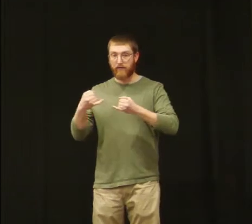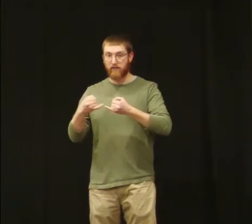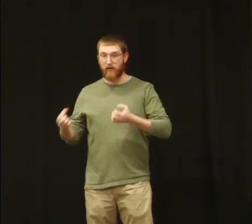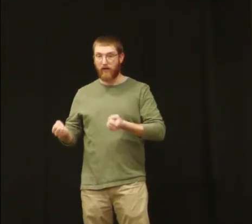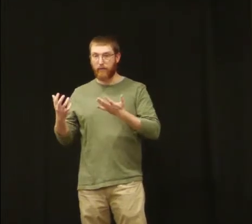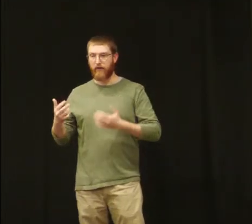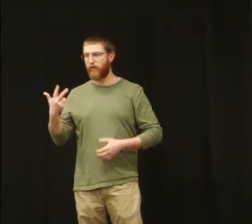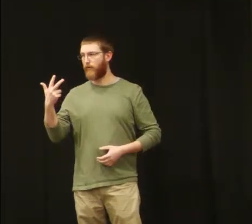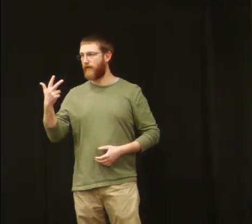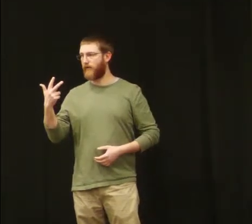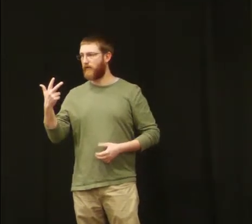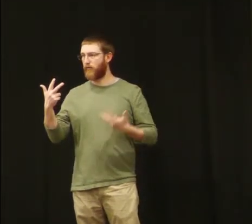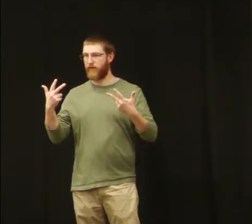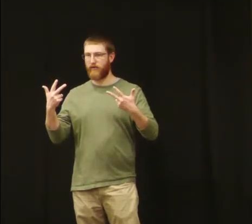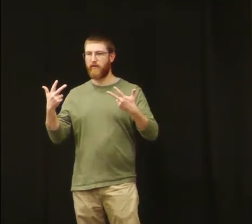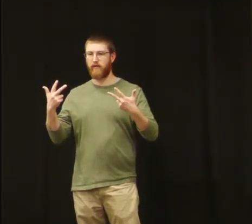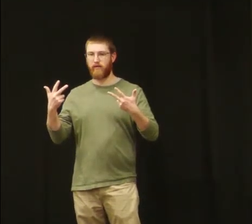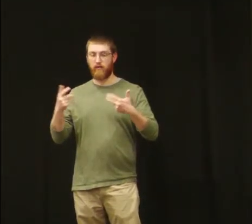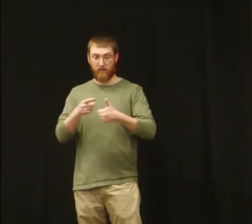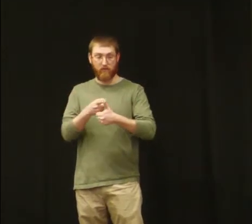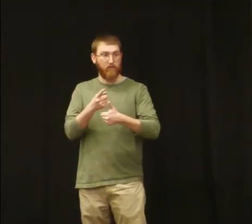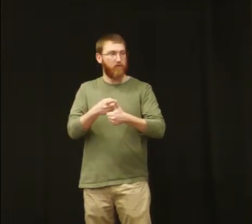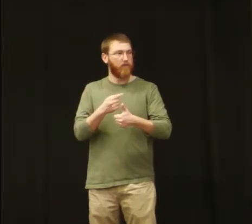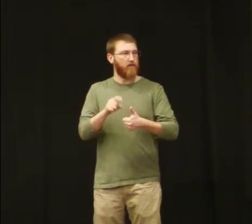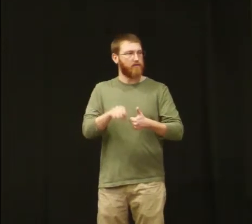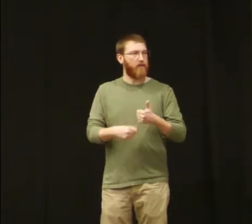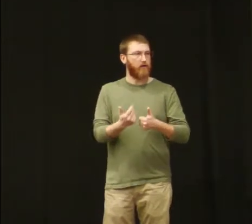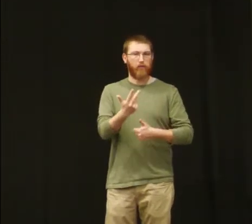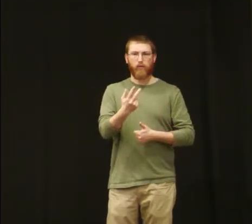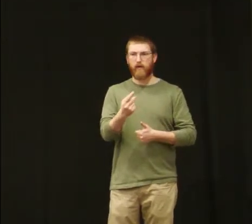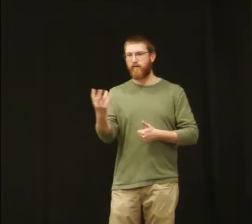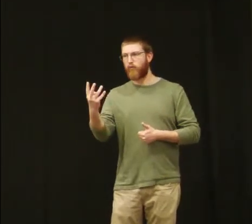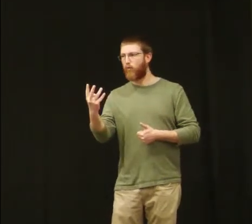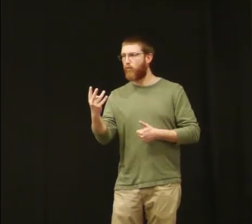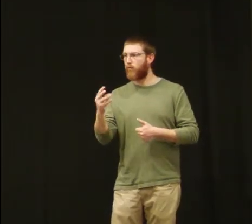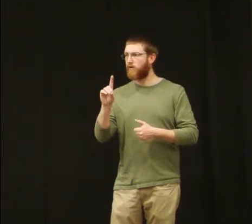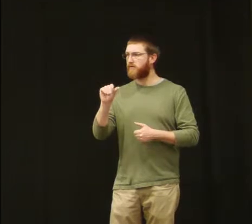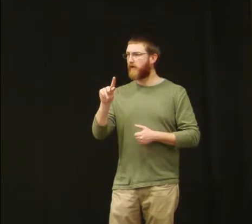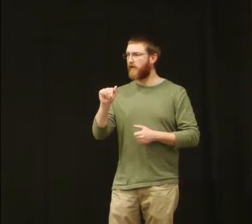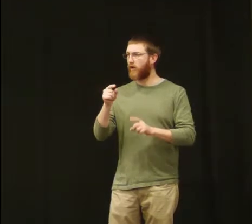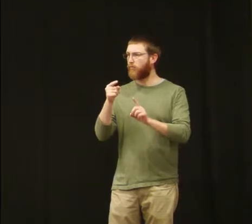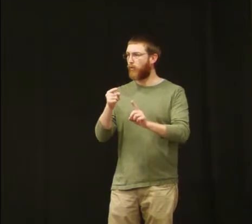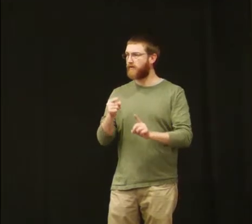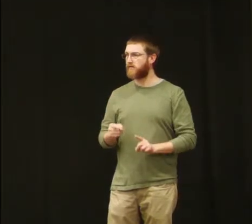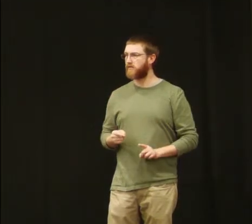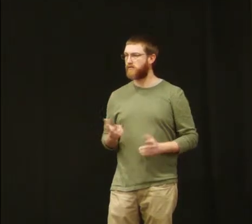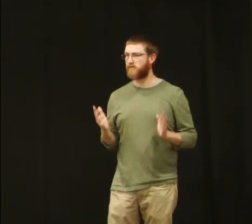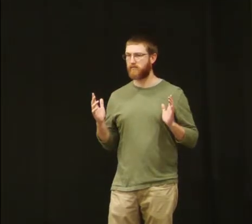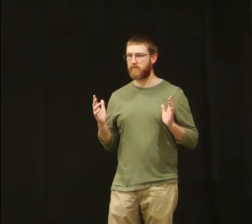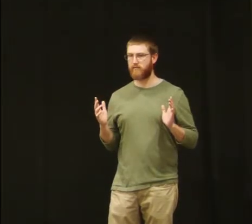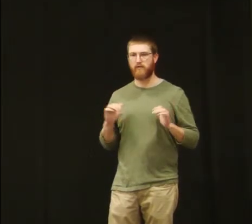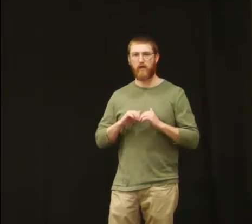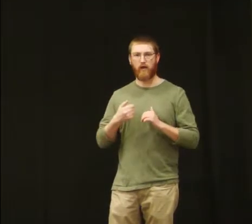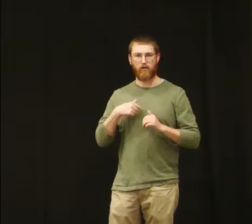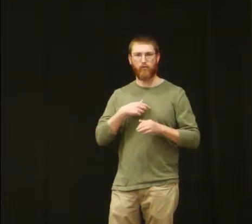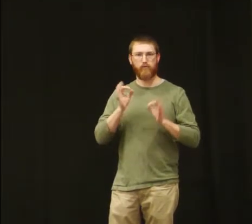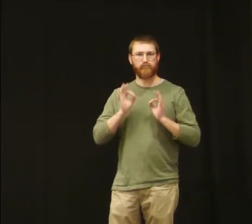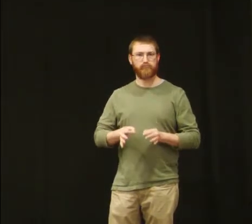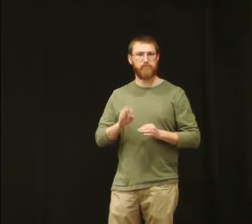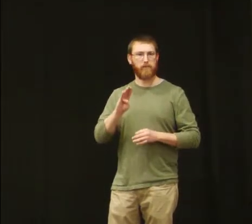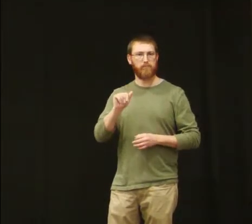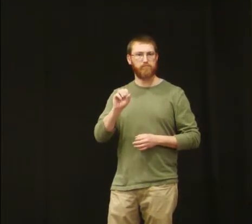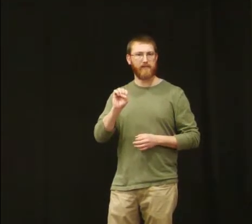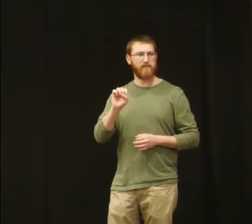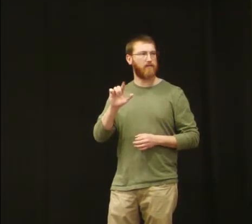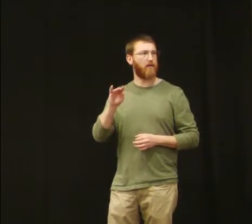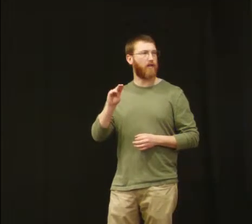statements should be. First, we need 3 to 4 data points. And that's how we determine baseline. Just keep